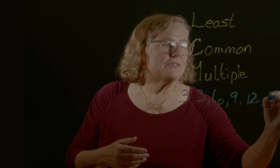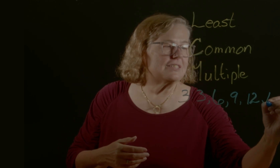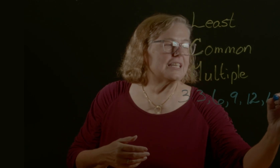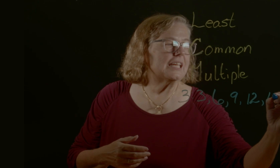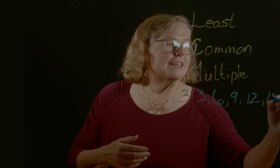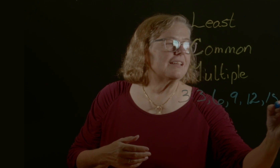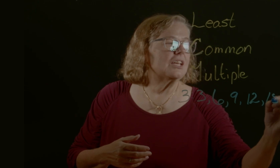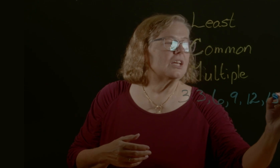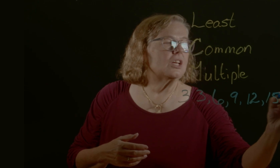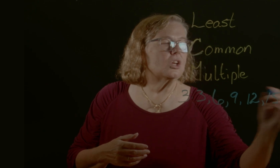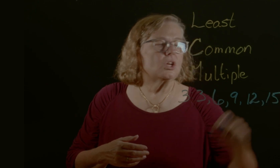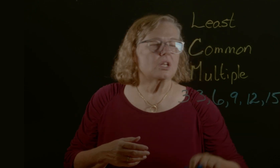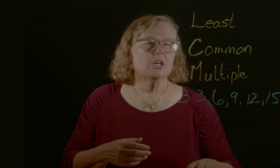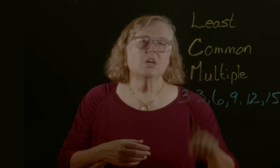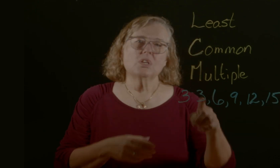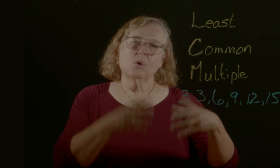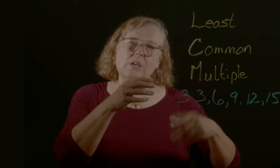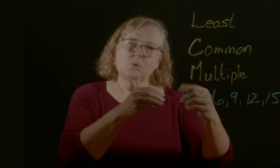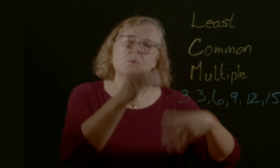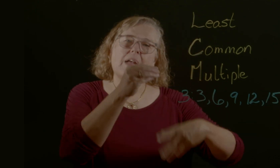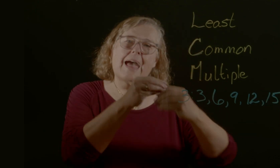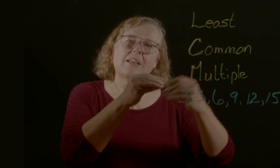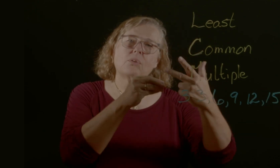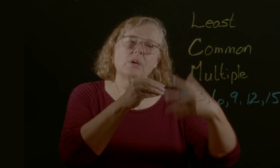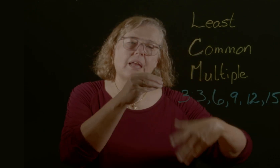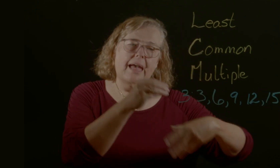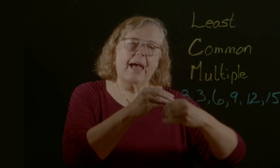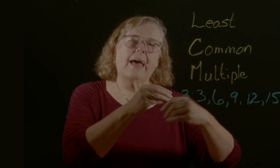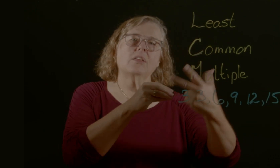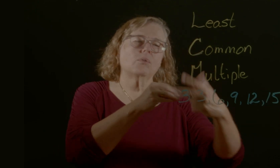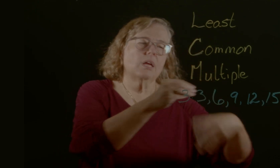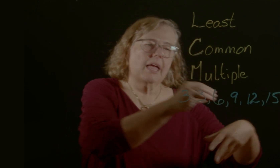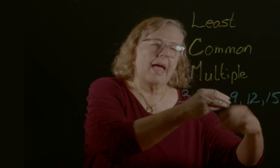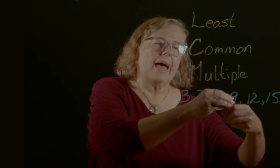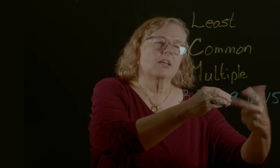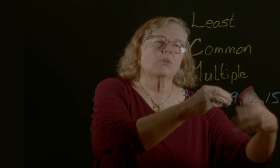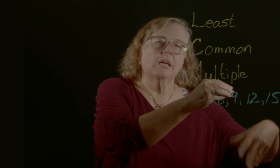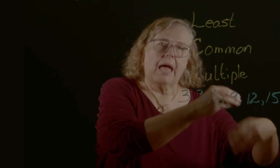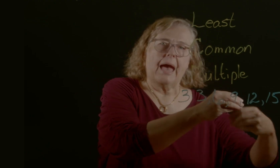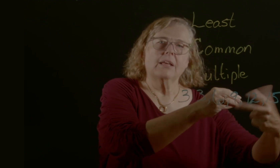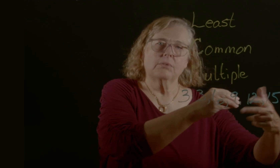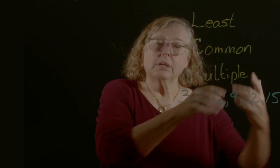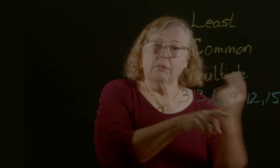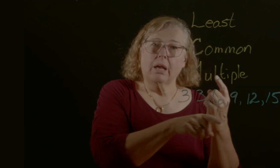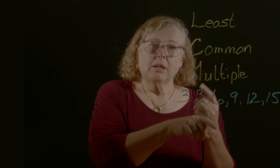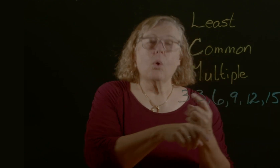Good, 15. So we just keep adding 3. We add 3, we added 3, we added 3, right?